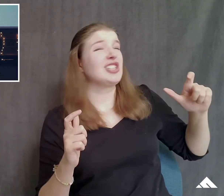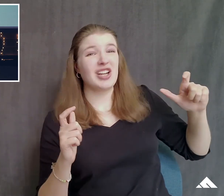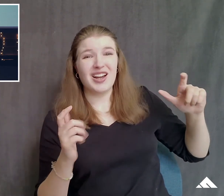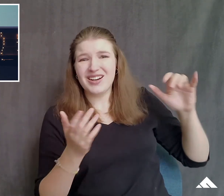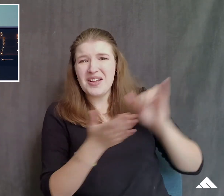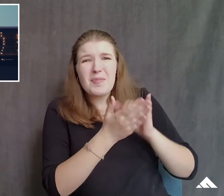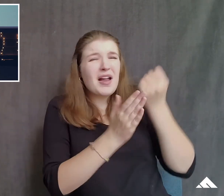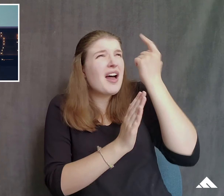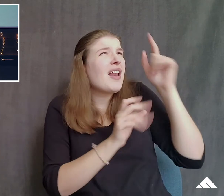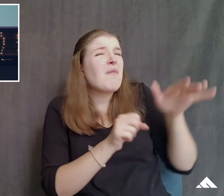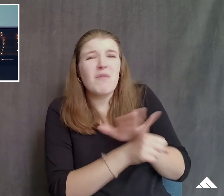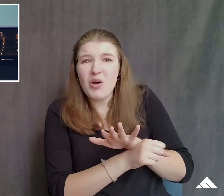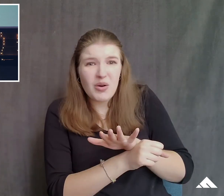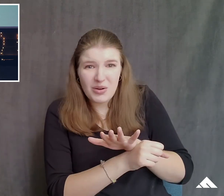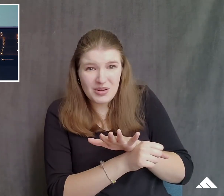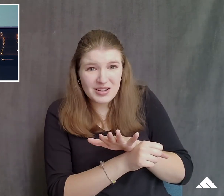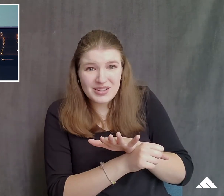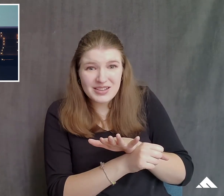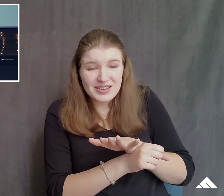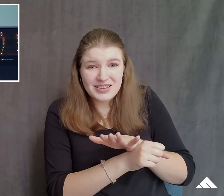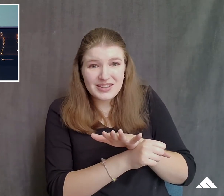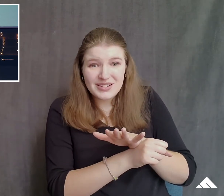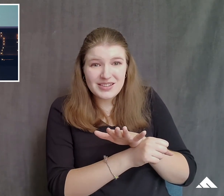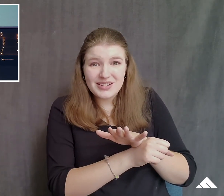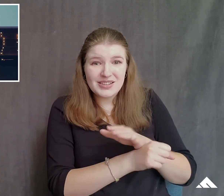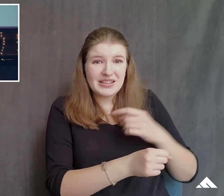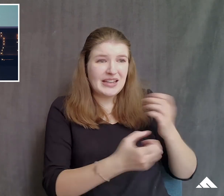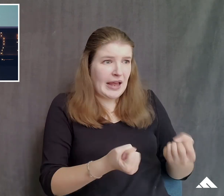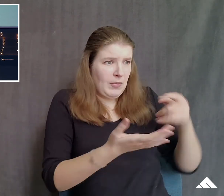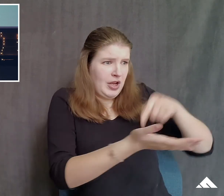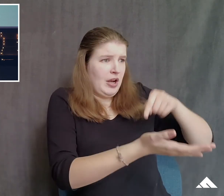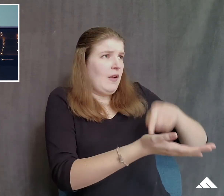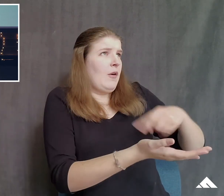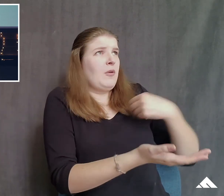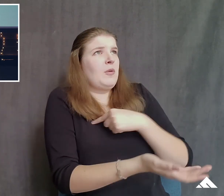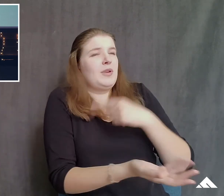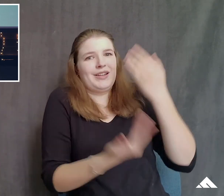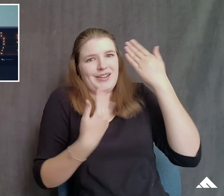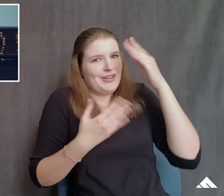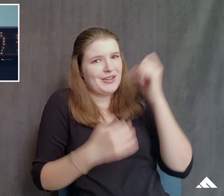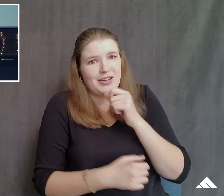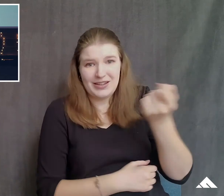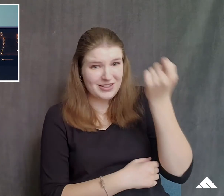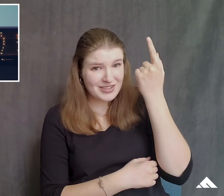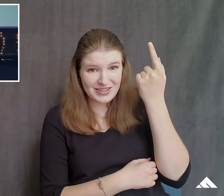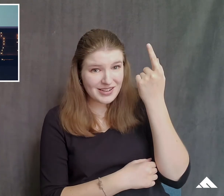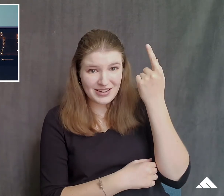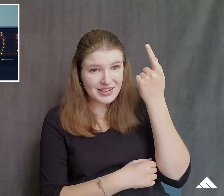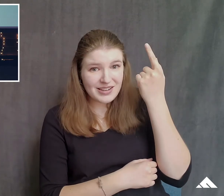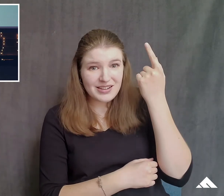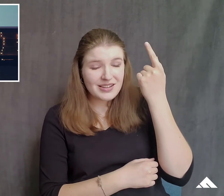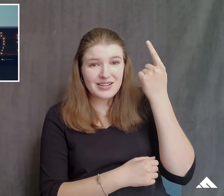unfathomable. We really don't get how much we owe. And it's compiled